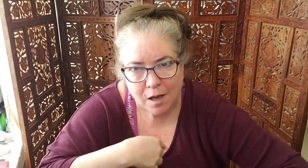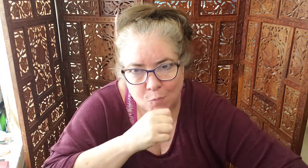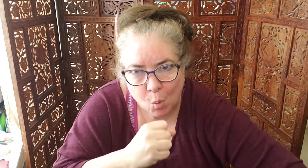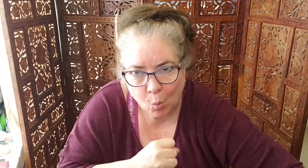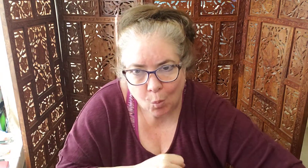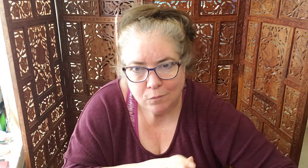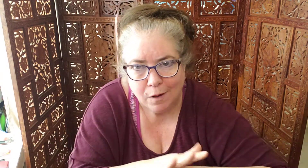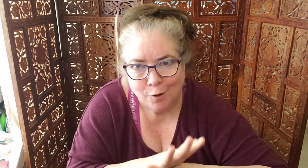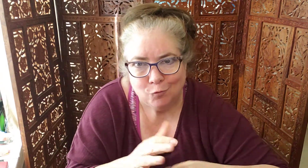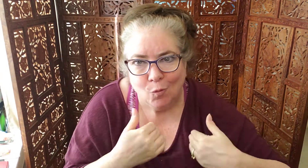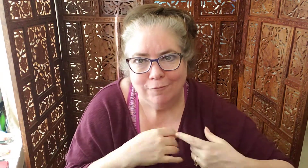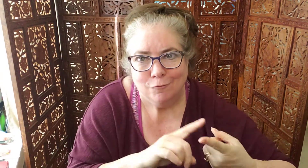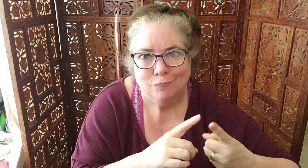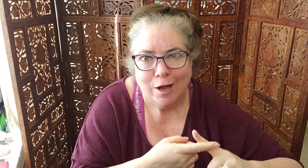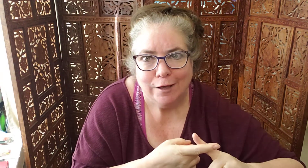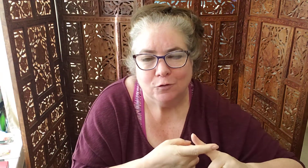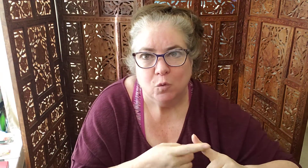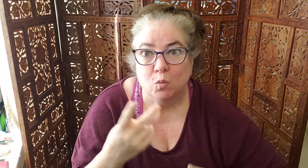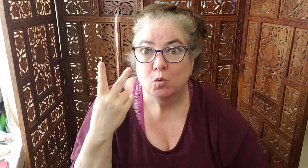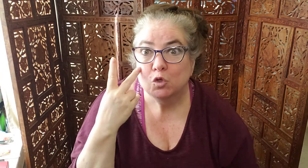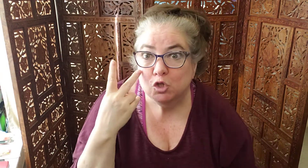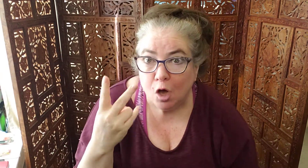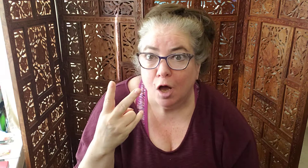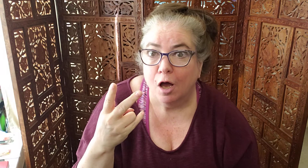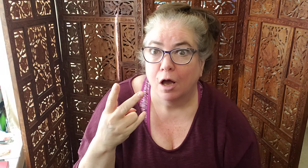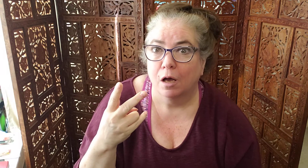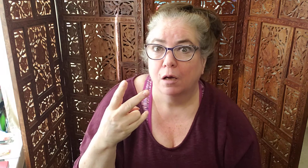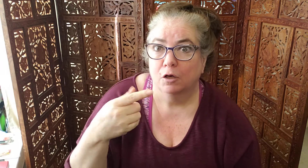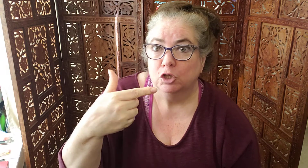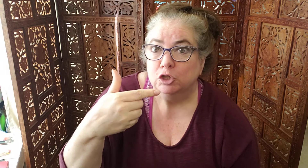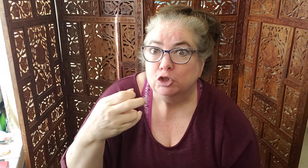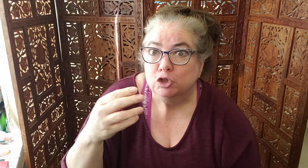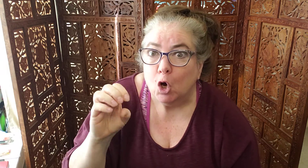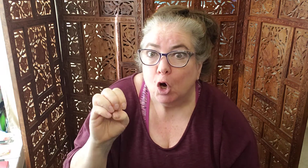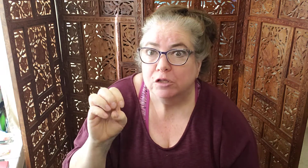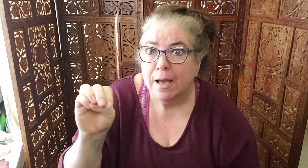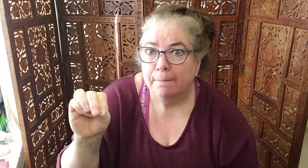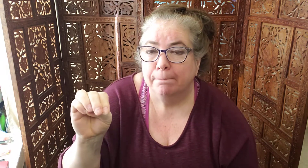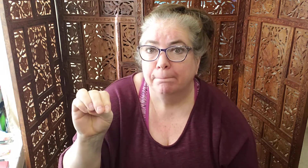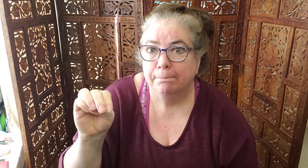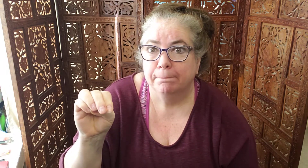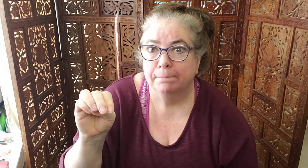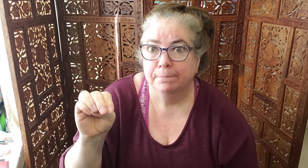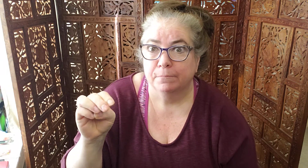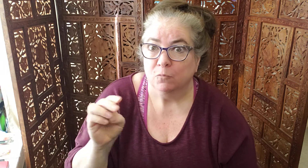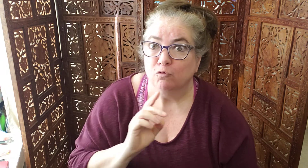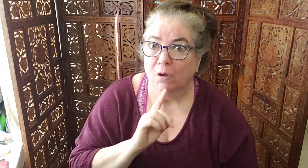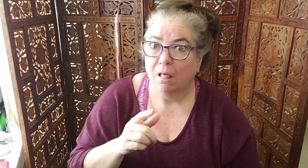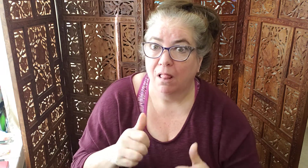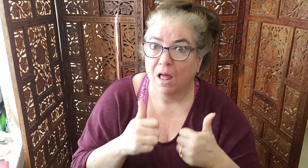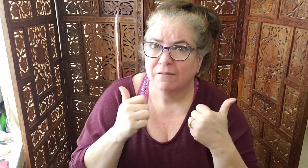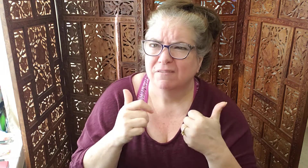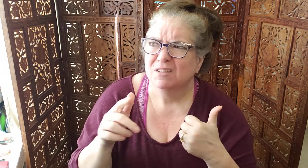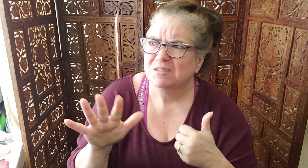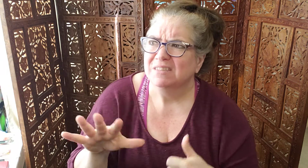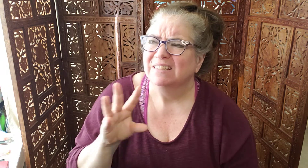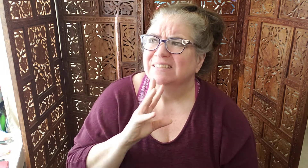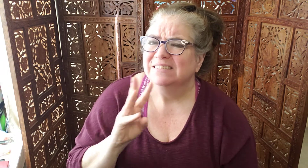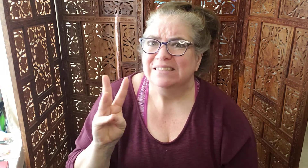who saw him in person. At that point, he must have been 60 years old. He was in a show called I'd Rather Be Right.